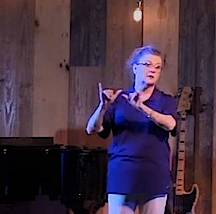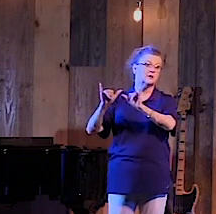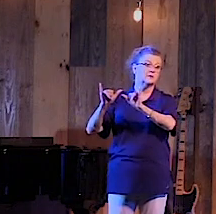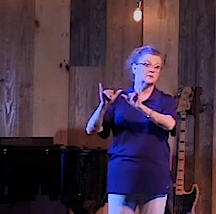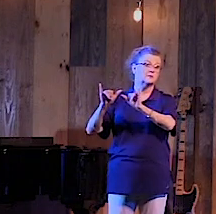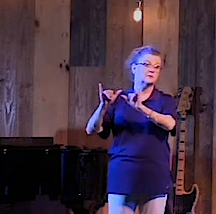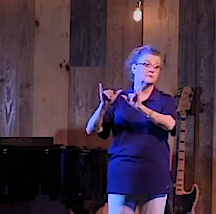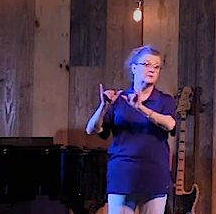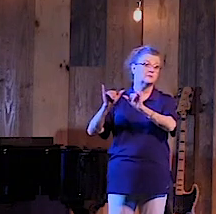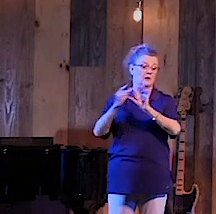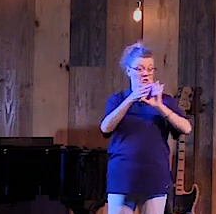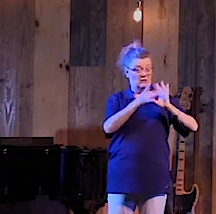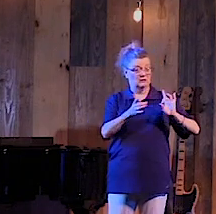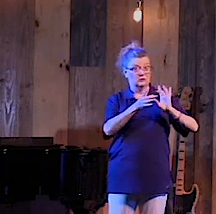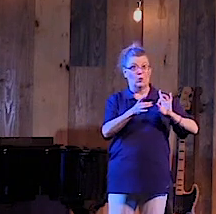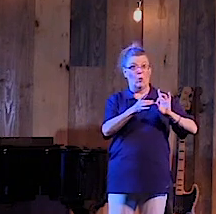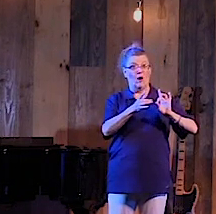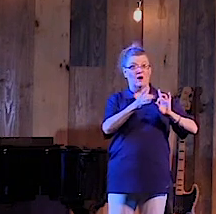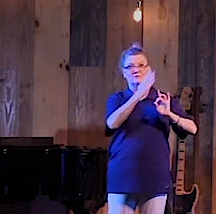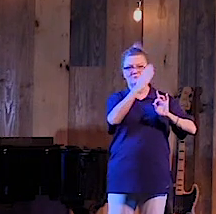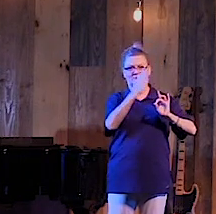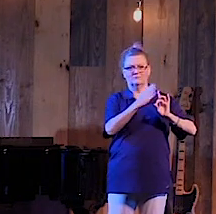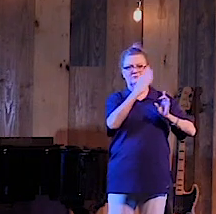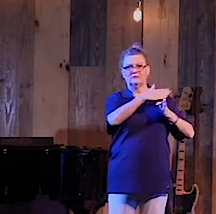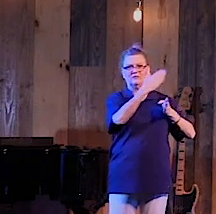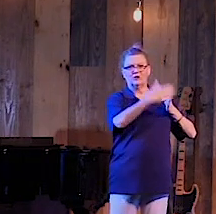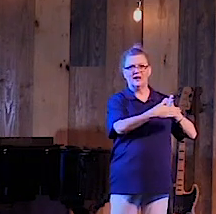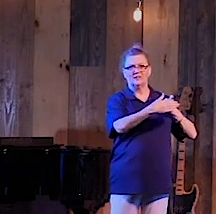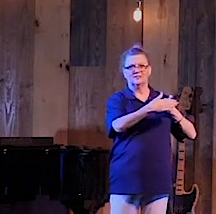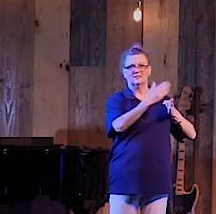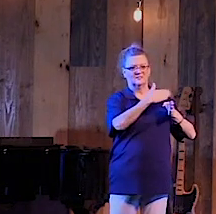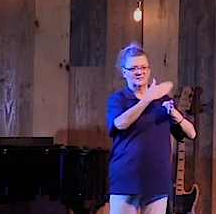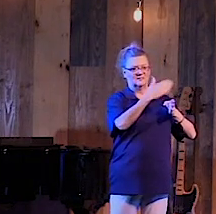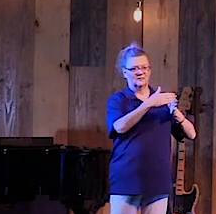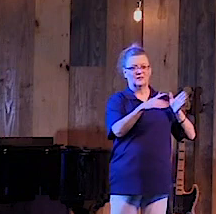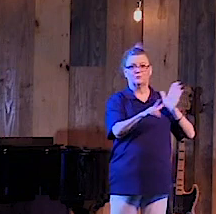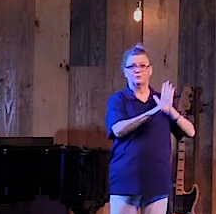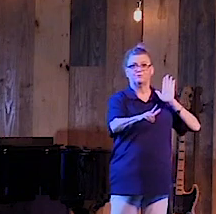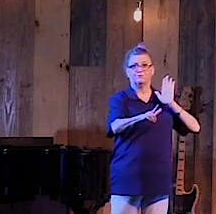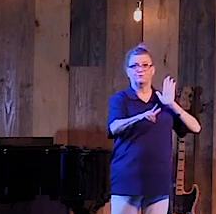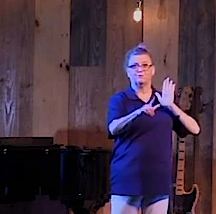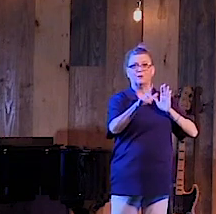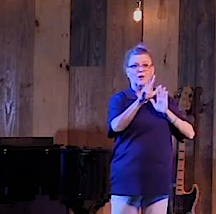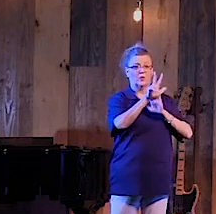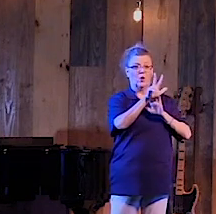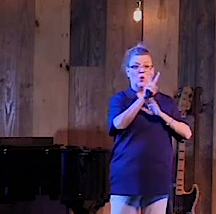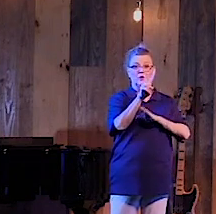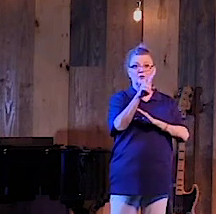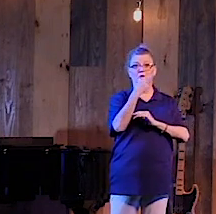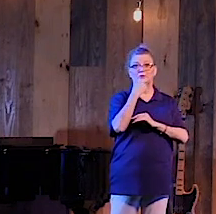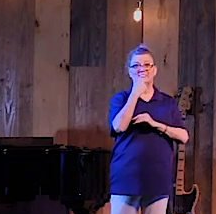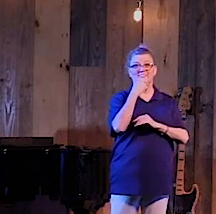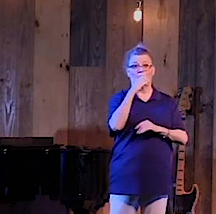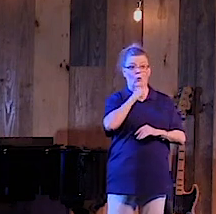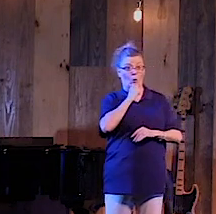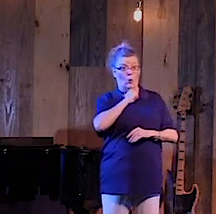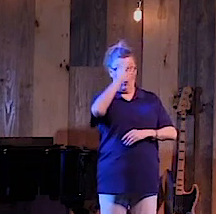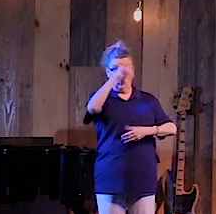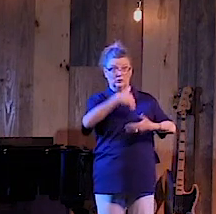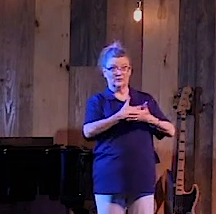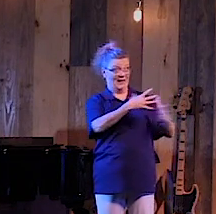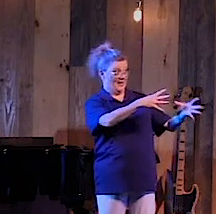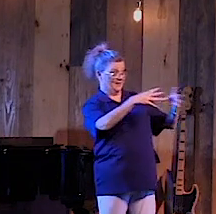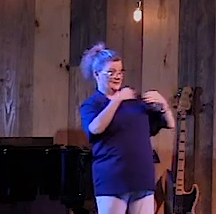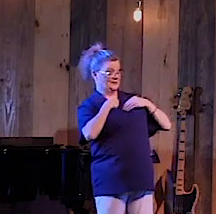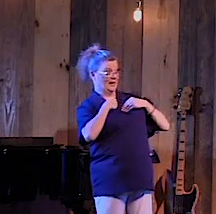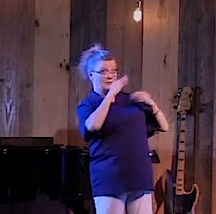this story never resolves. It ends abruptly in verse 32. I mean, does the older son receive the father's invitation